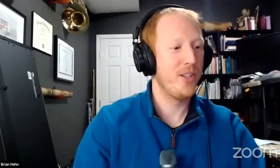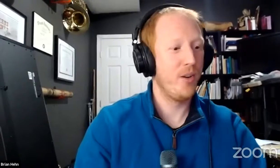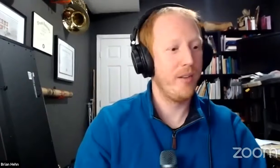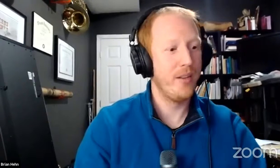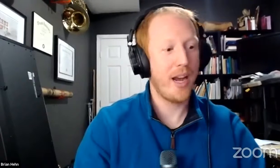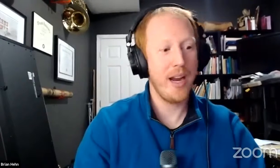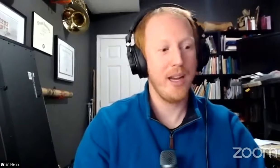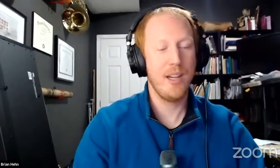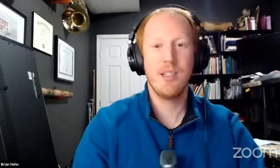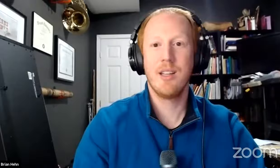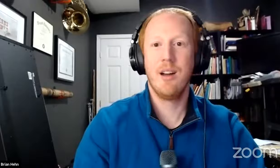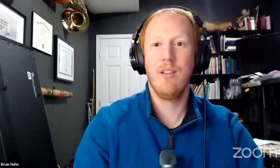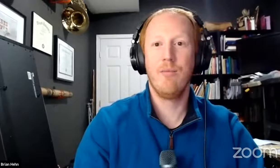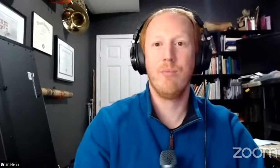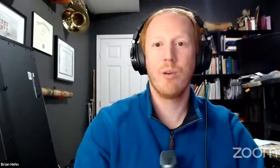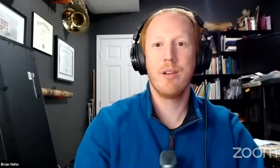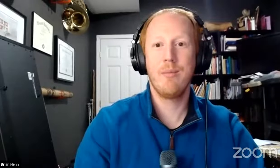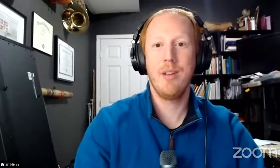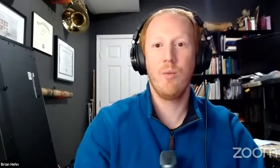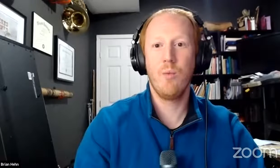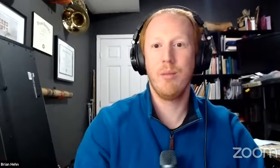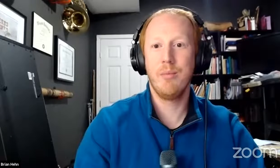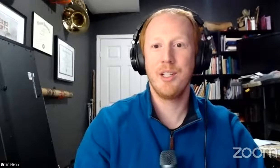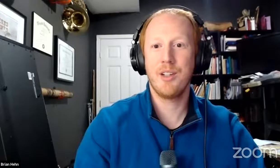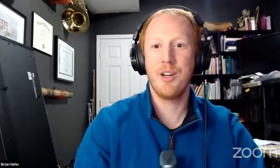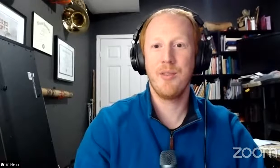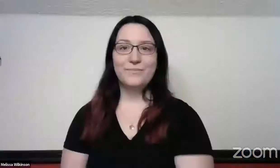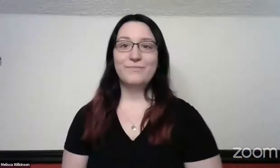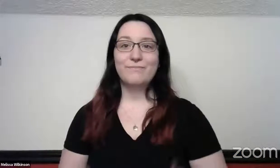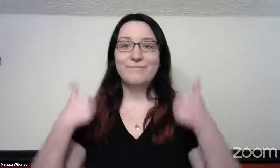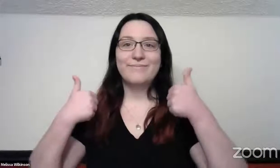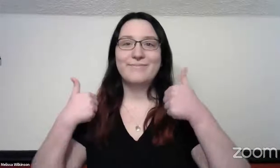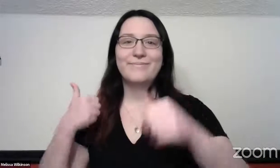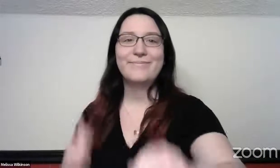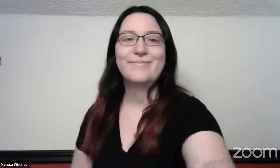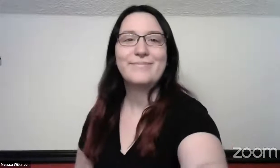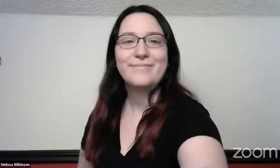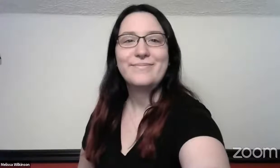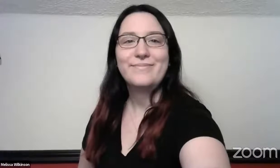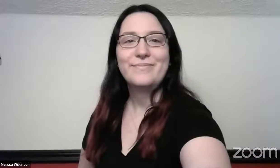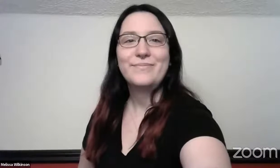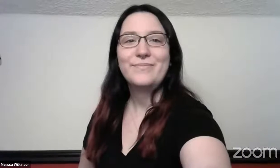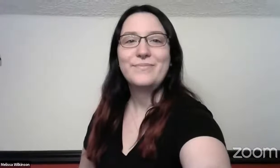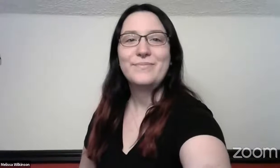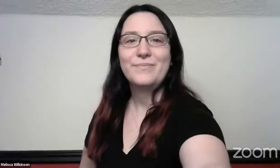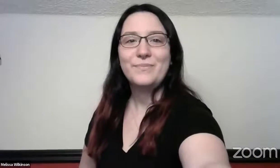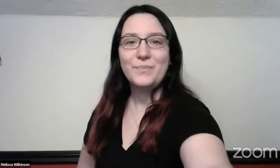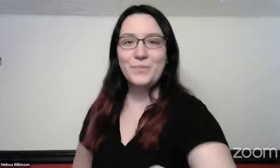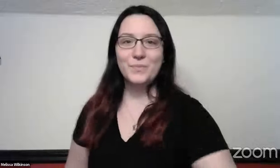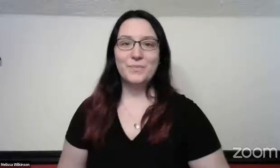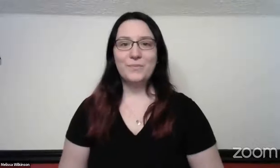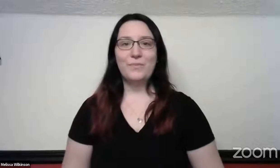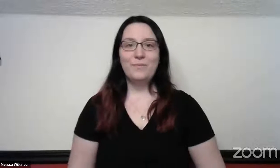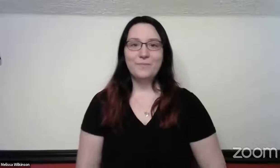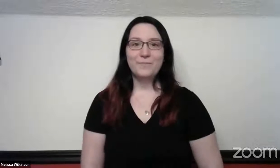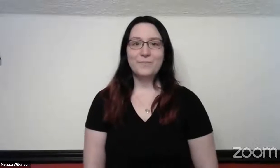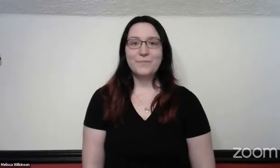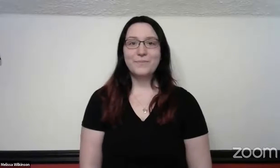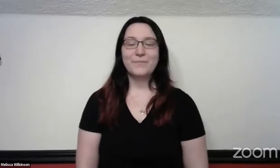Megan. All right. So the last carol for this concert, the one that'll bring us to a